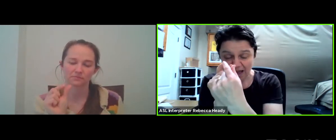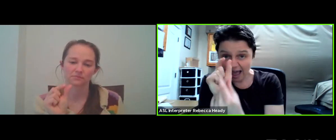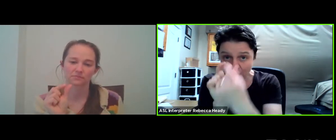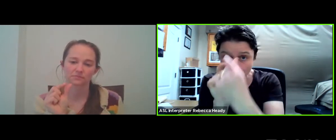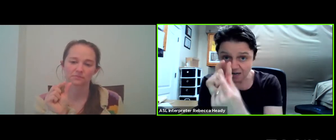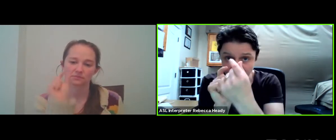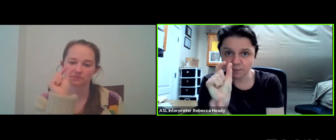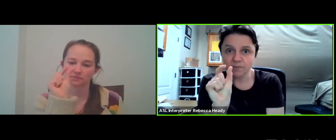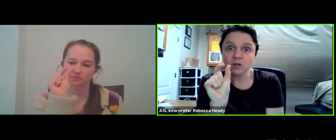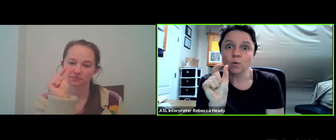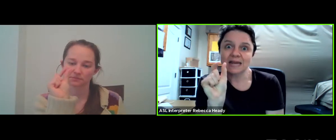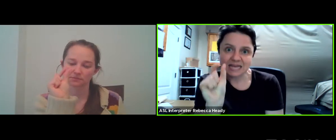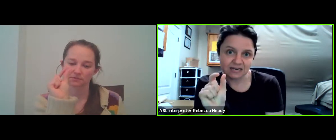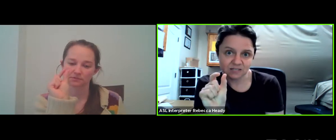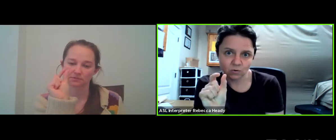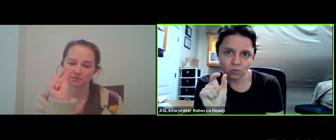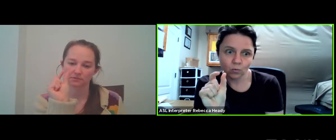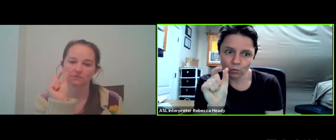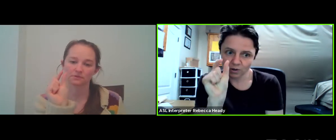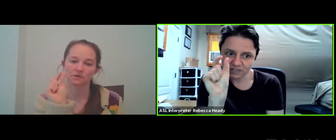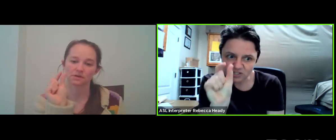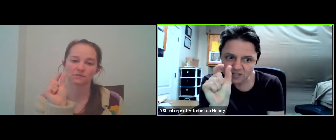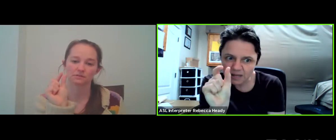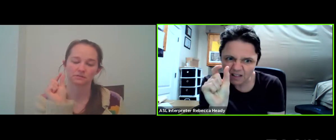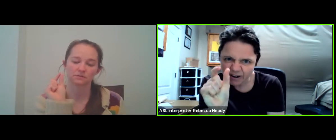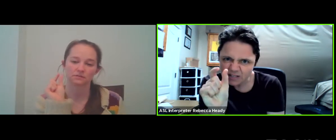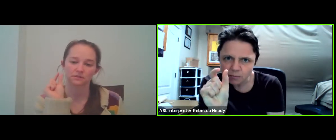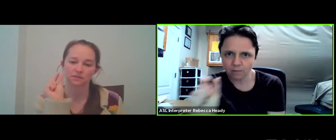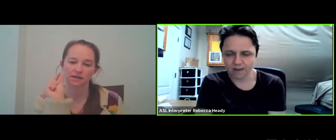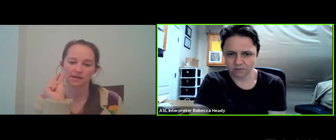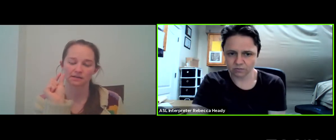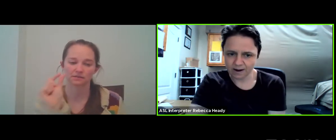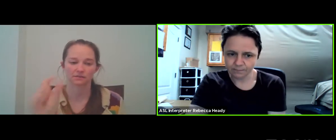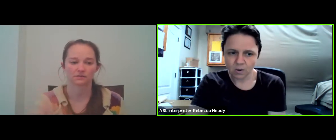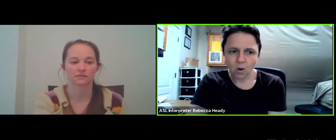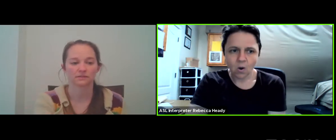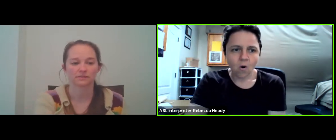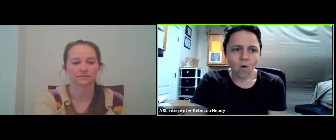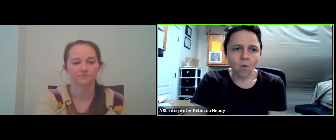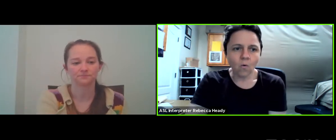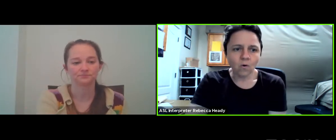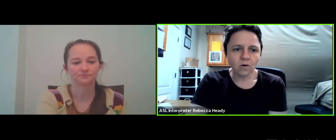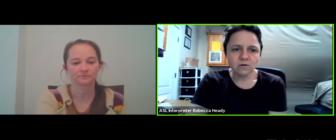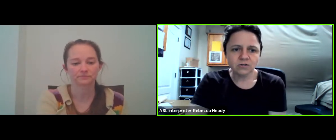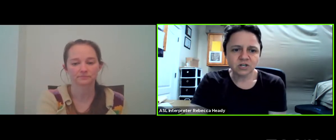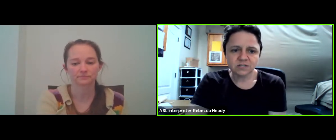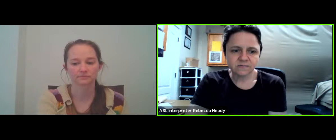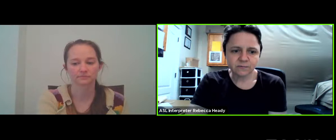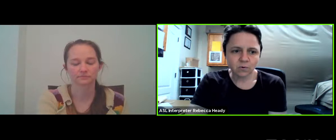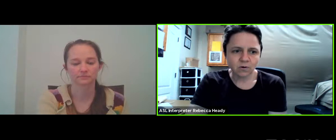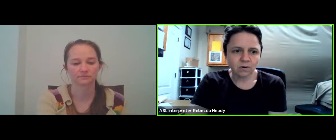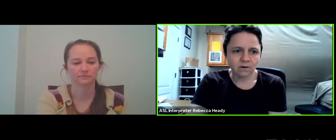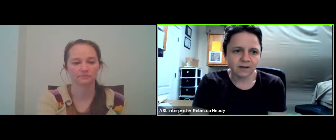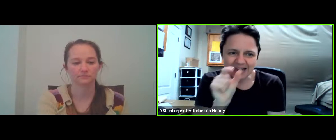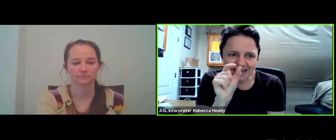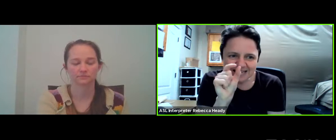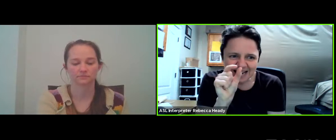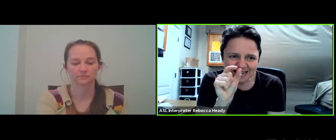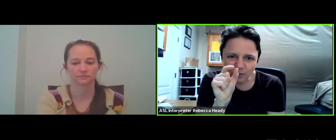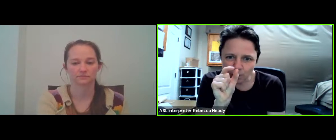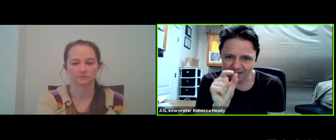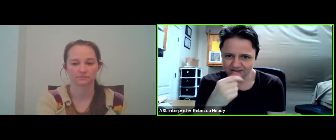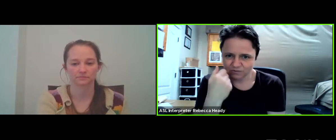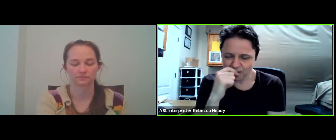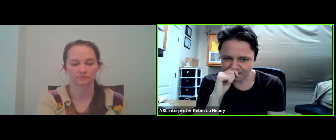to show how much of something you want to eat, or very small, right? Or just for a